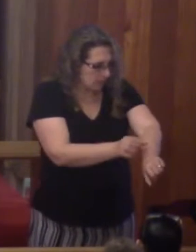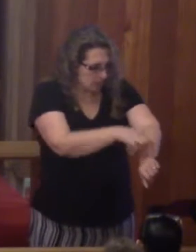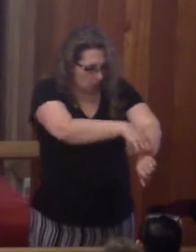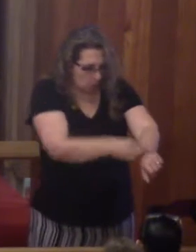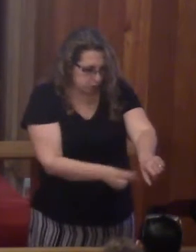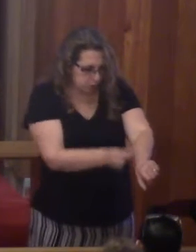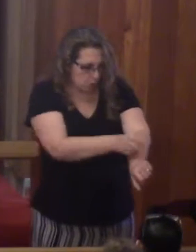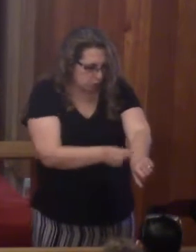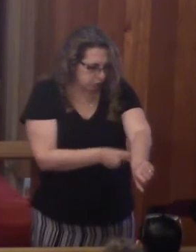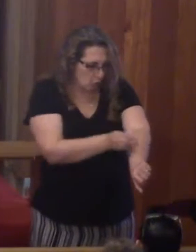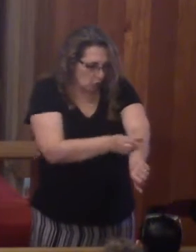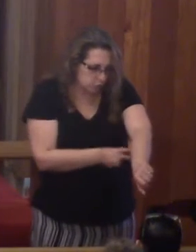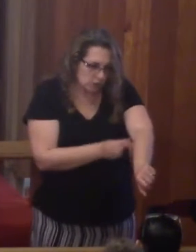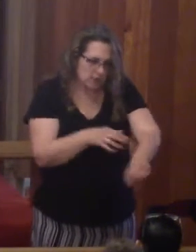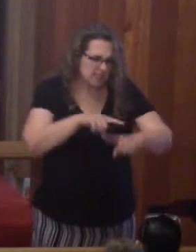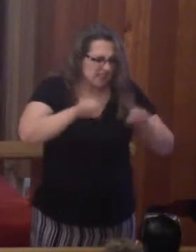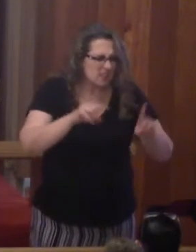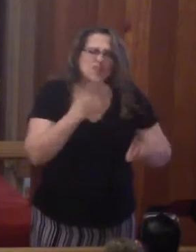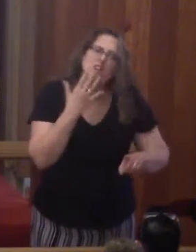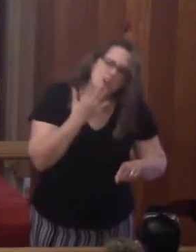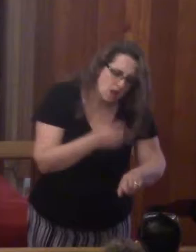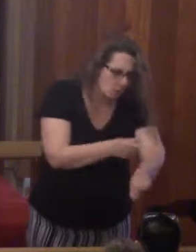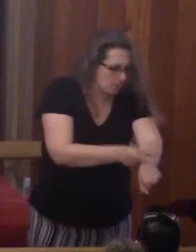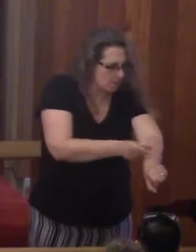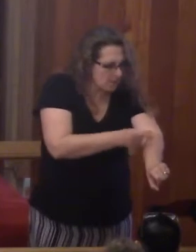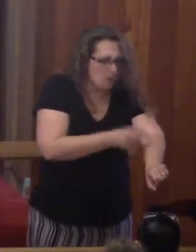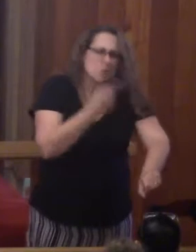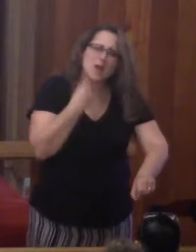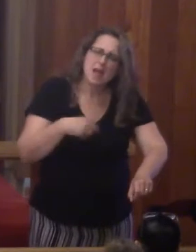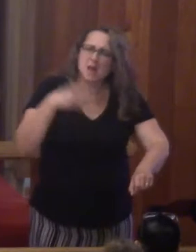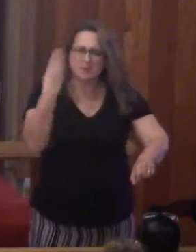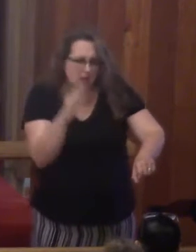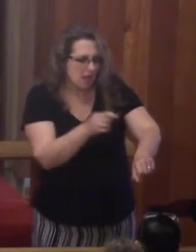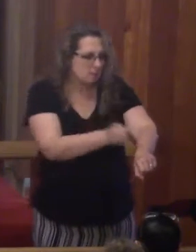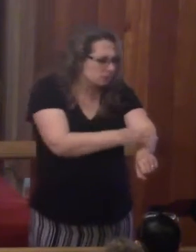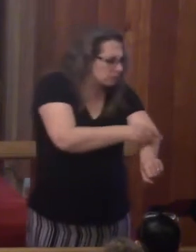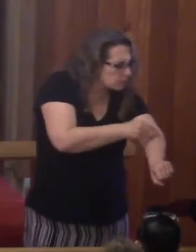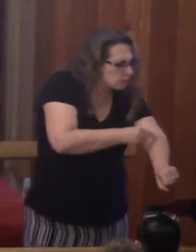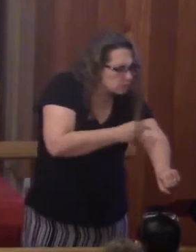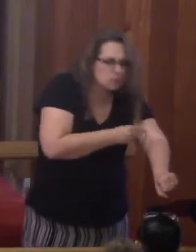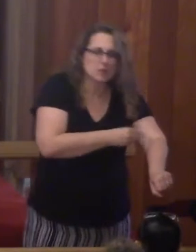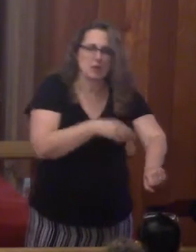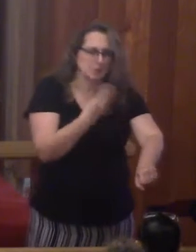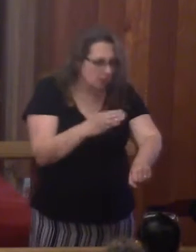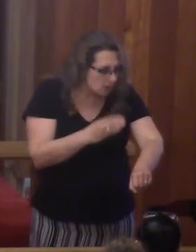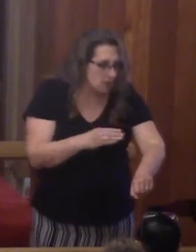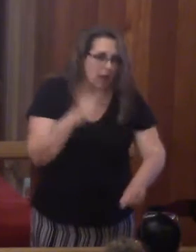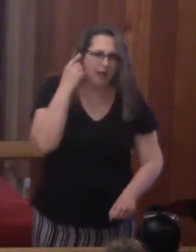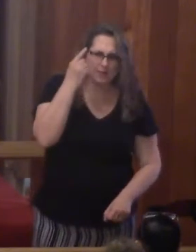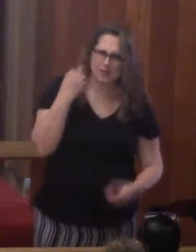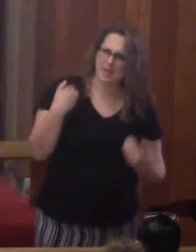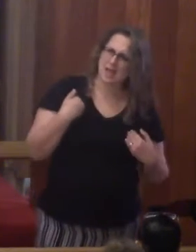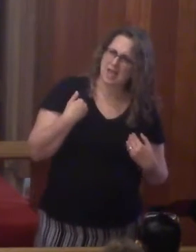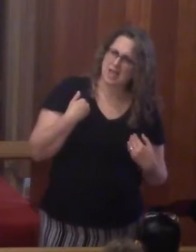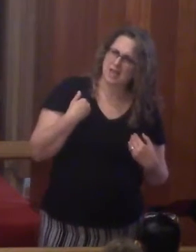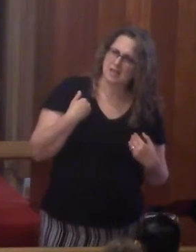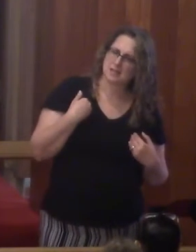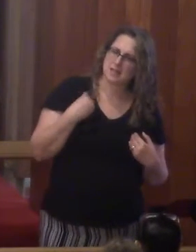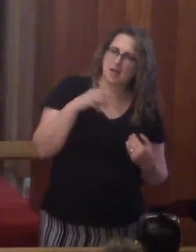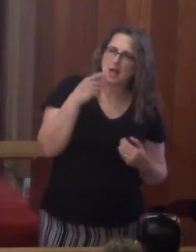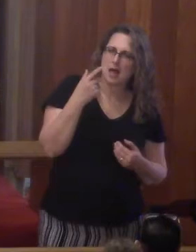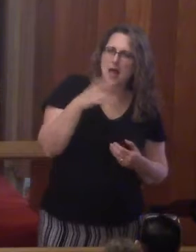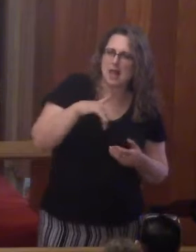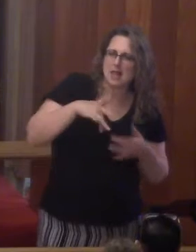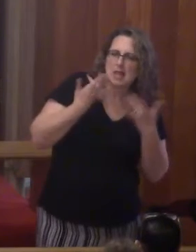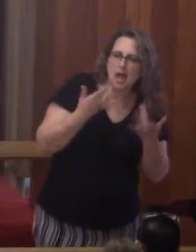other arm. Multicolored. I had a red one, a black one, a green one, a blue one. I think I even had a lavender one at that point. So